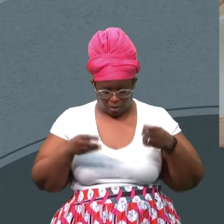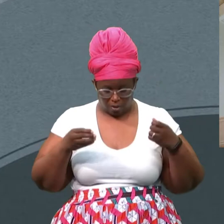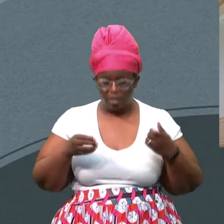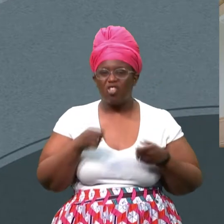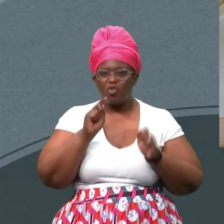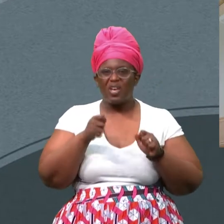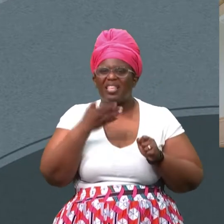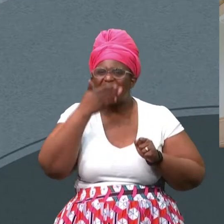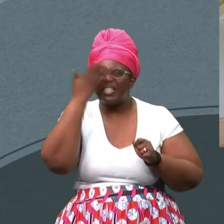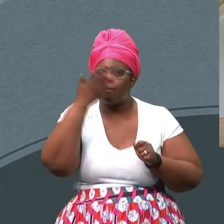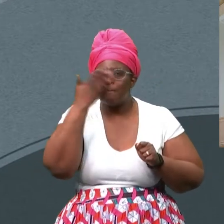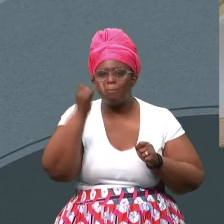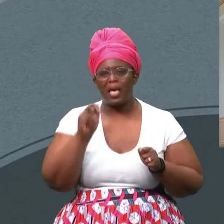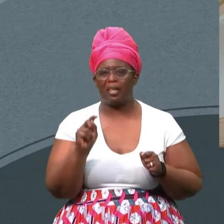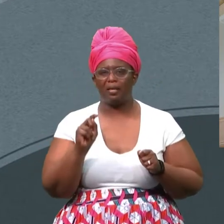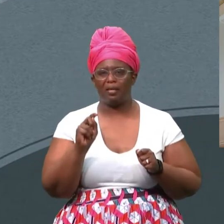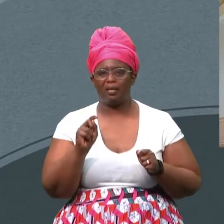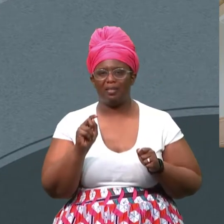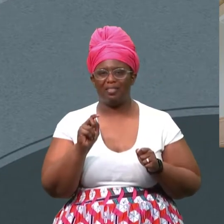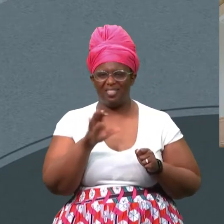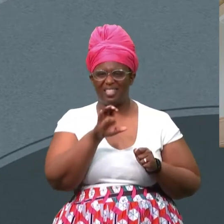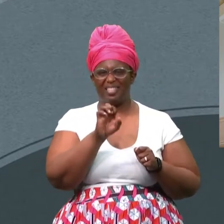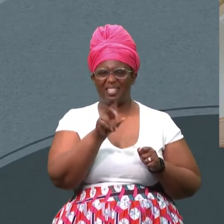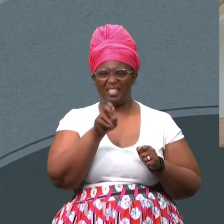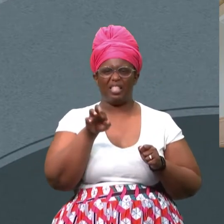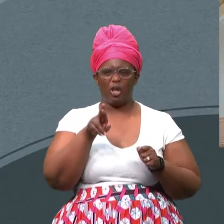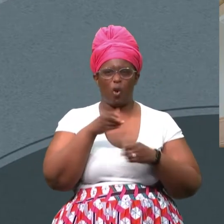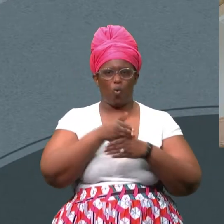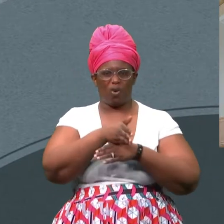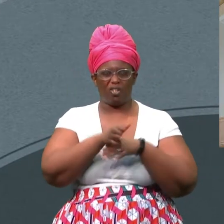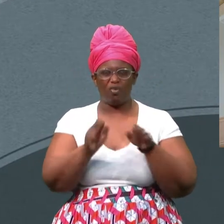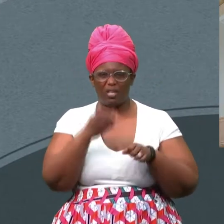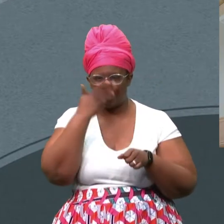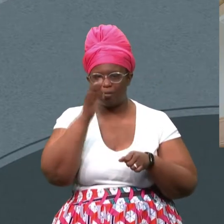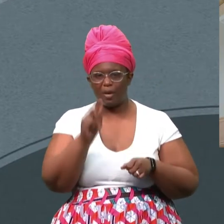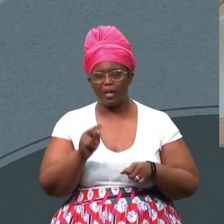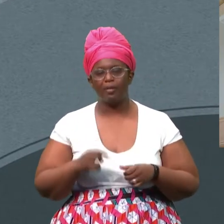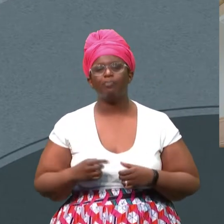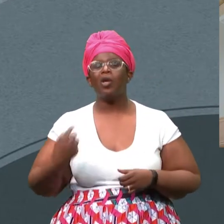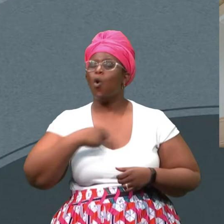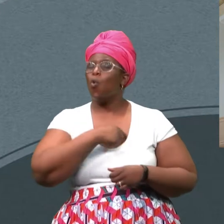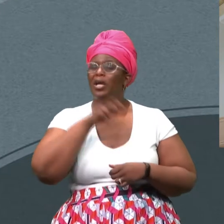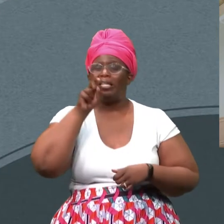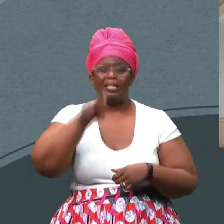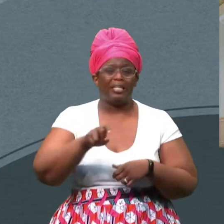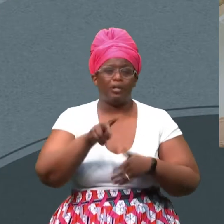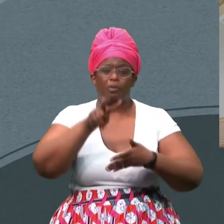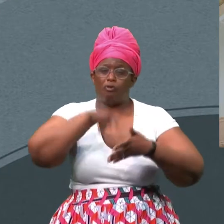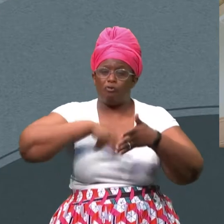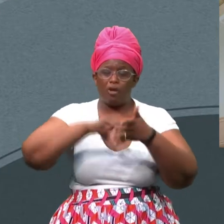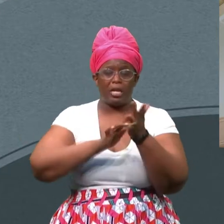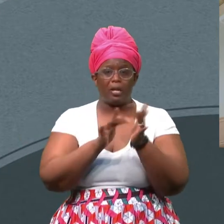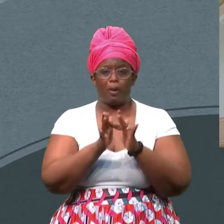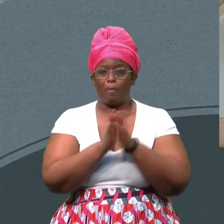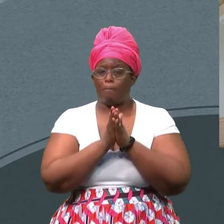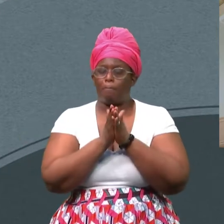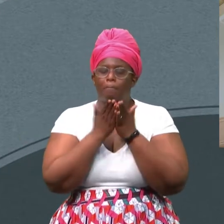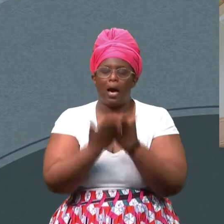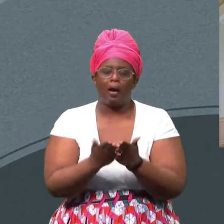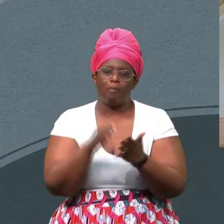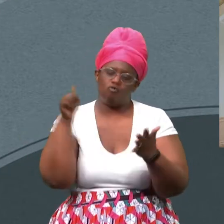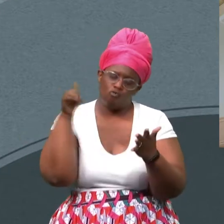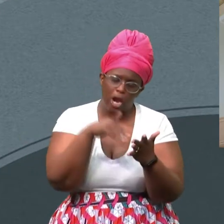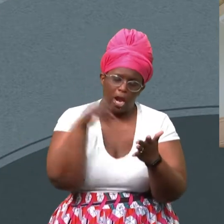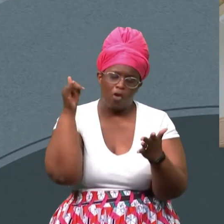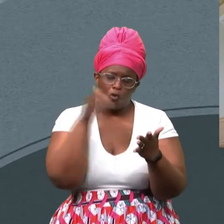from the closet. Y'all, we ought be in the word so much that there is an aroma of the